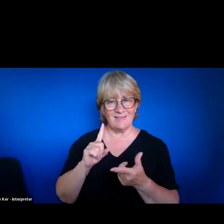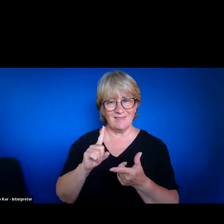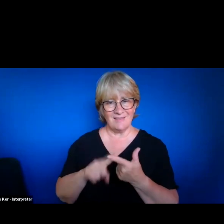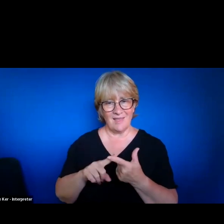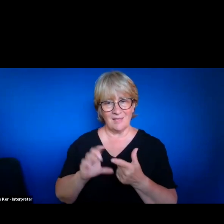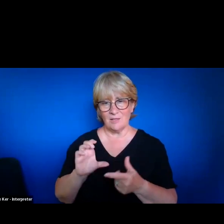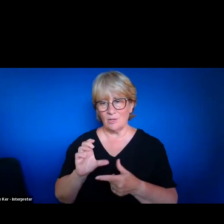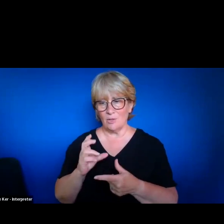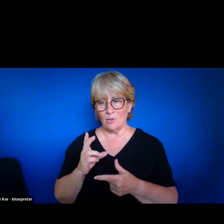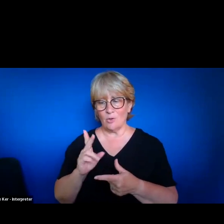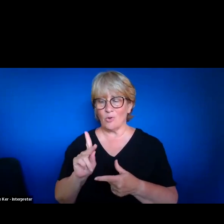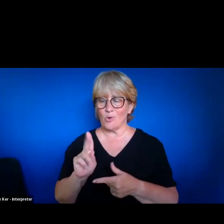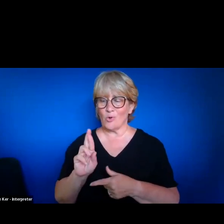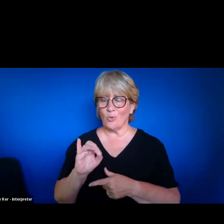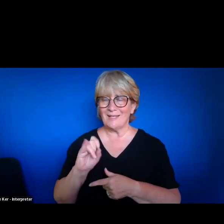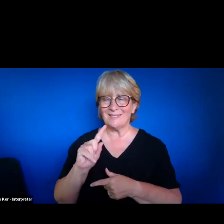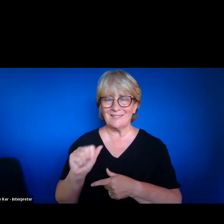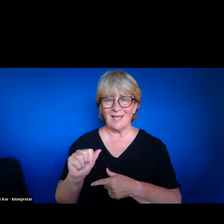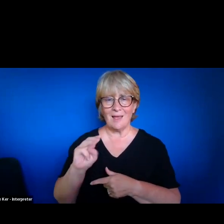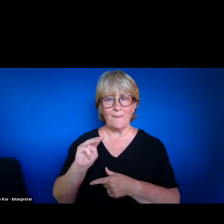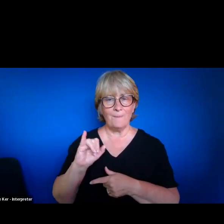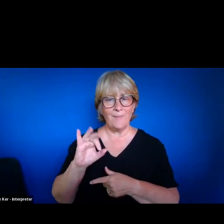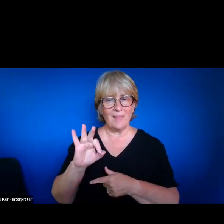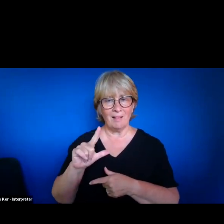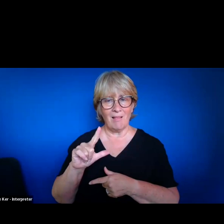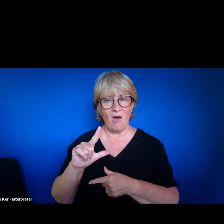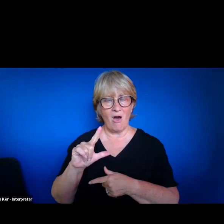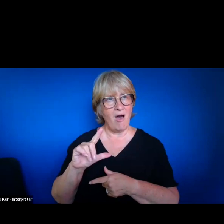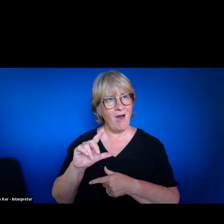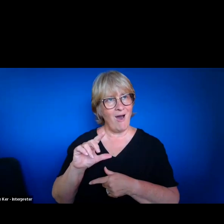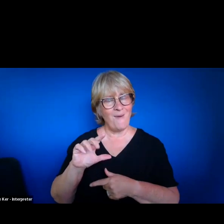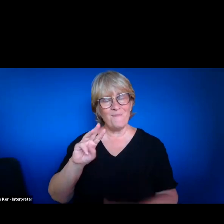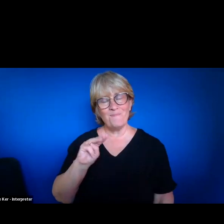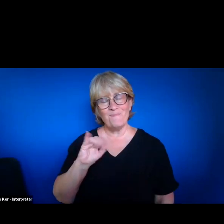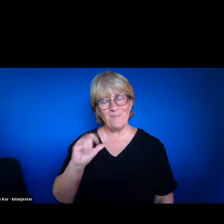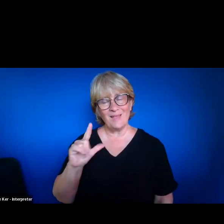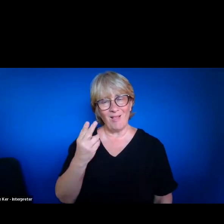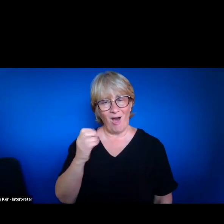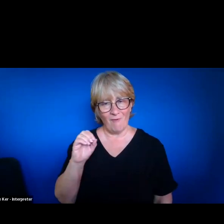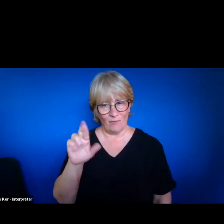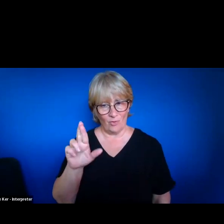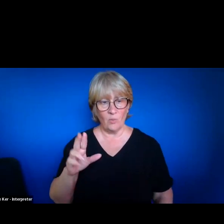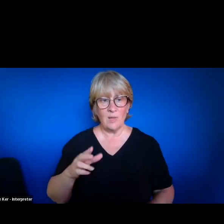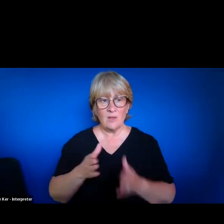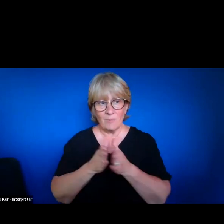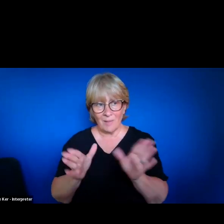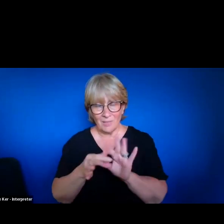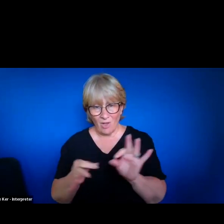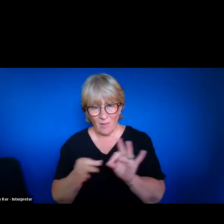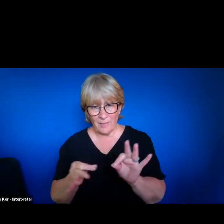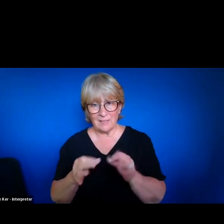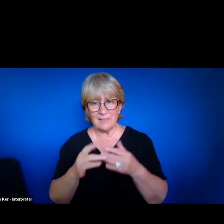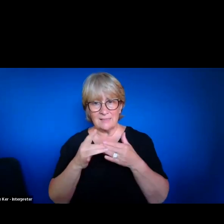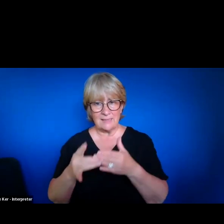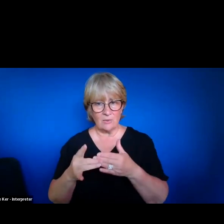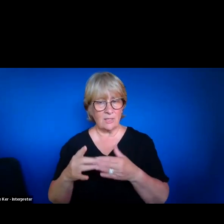Krista Milhofer. And just a reminder, and Dr. Snowden mentioned this as well, with our public comment, the steering committee is